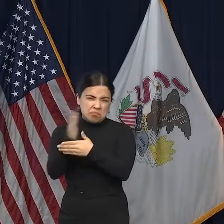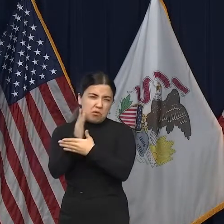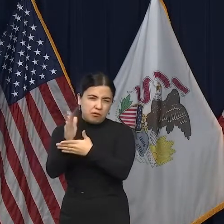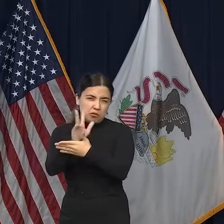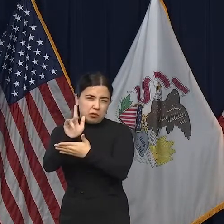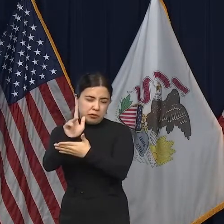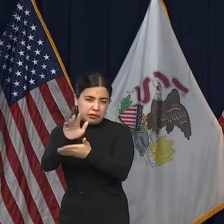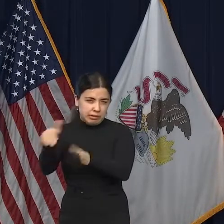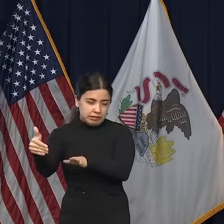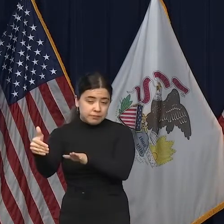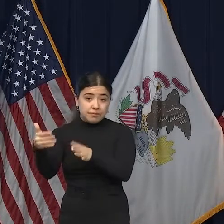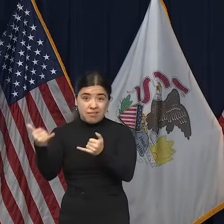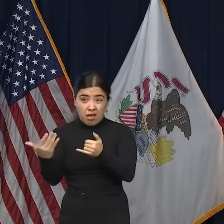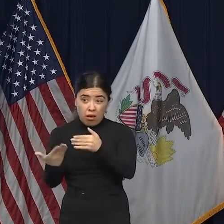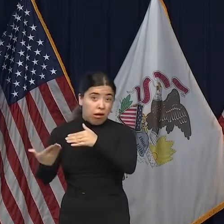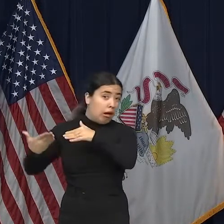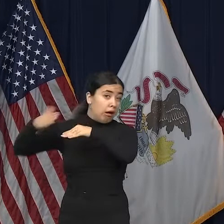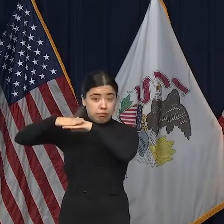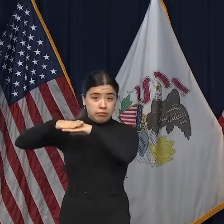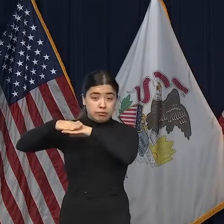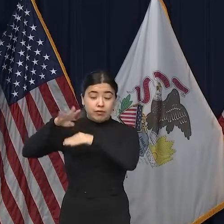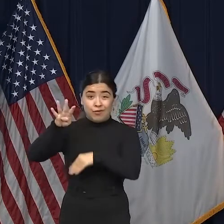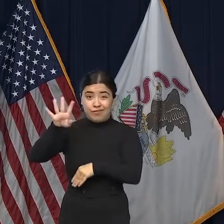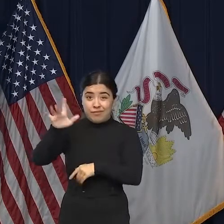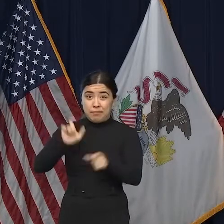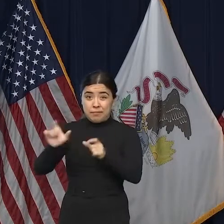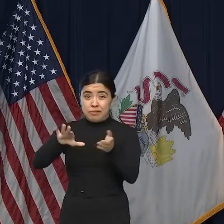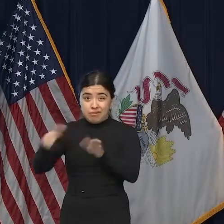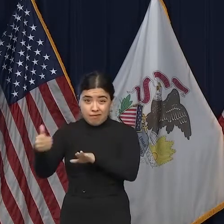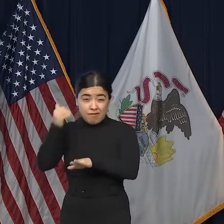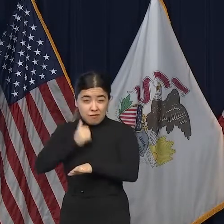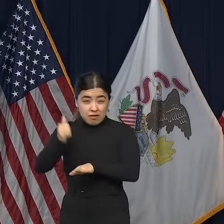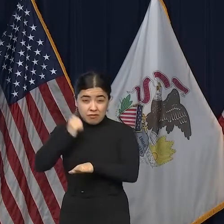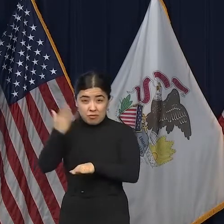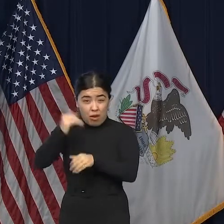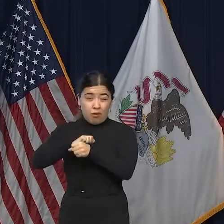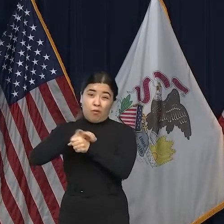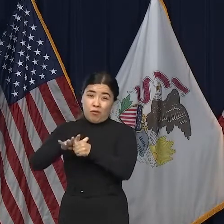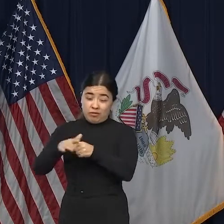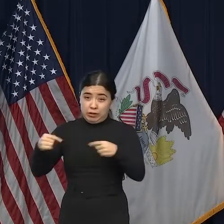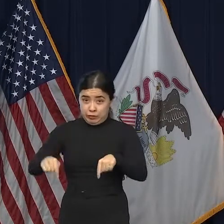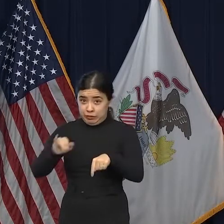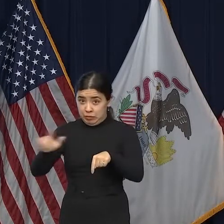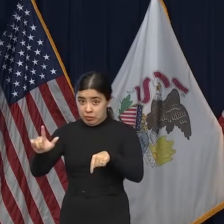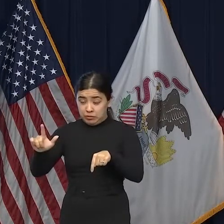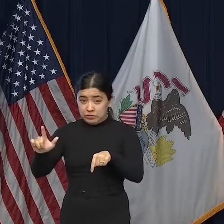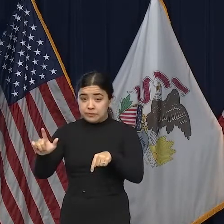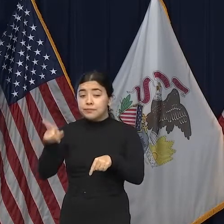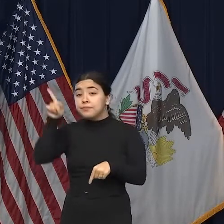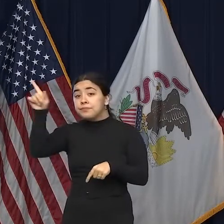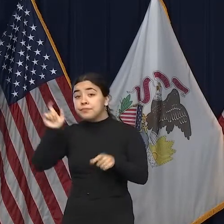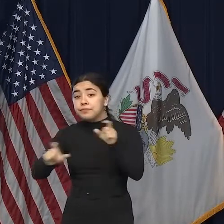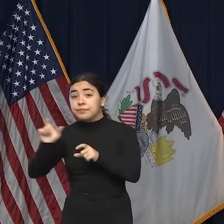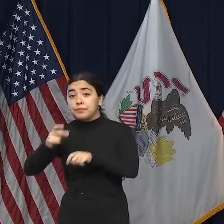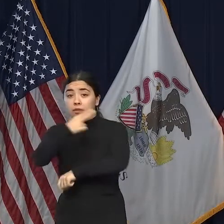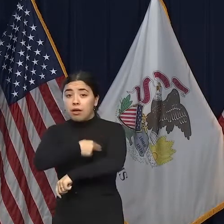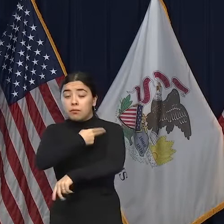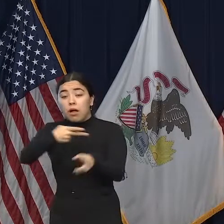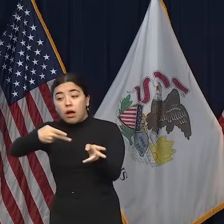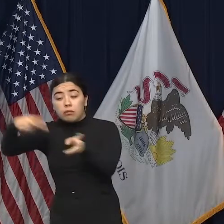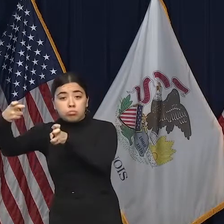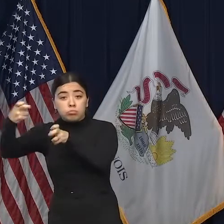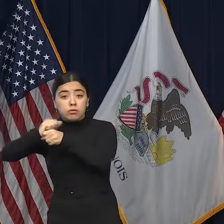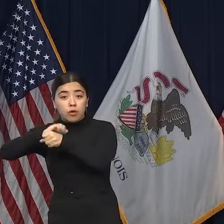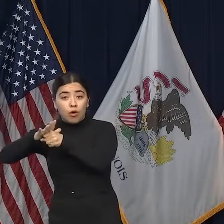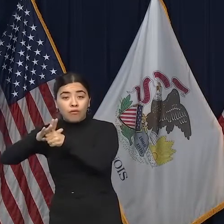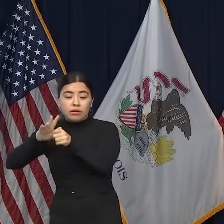average. That average is now up to 45. The number of Illinoisans in the hospital with COVID-19 has